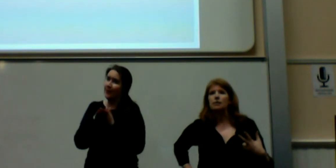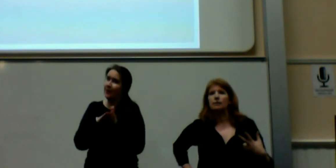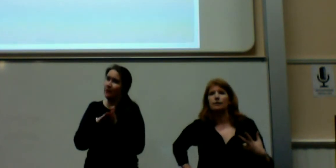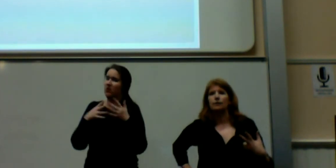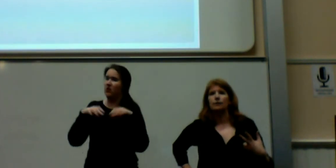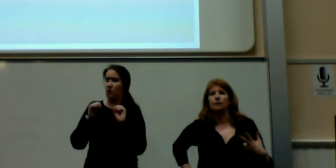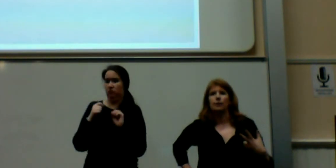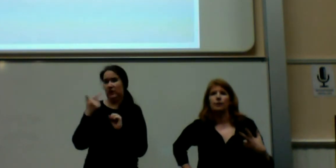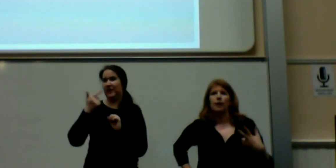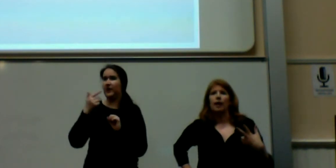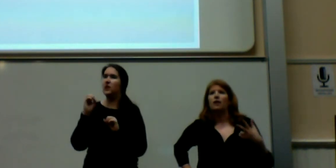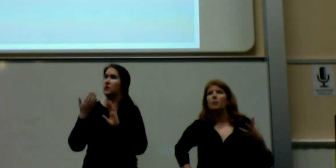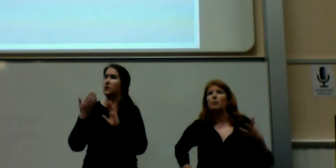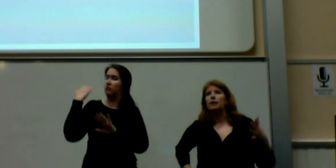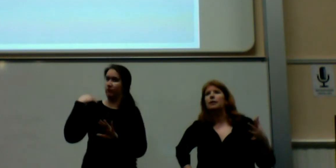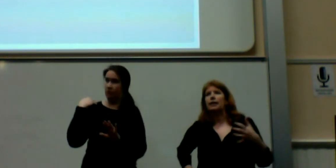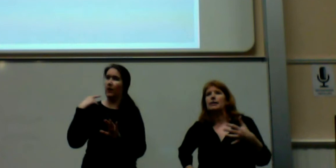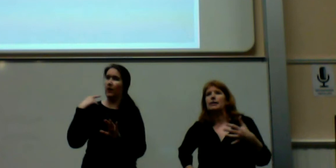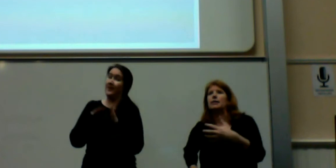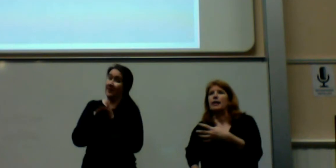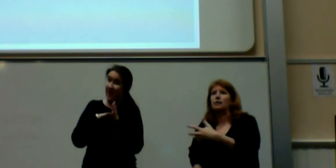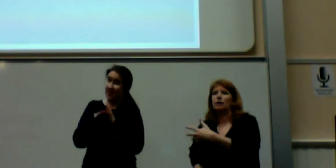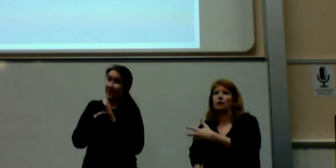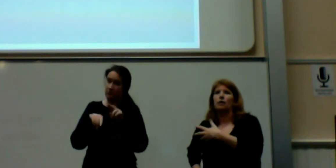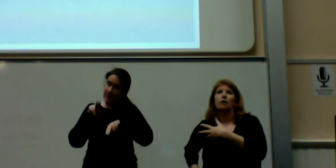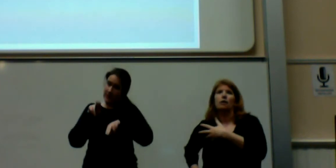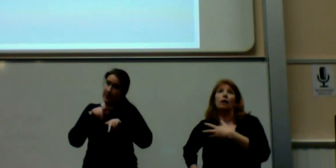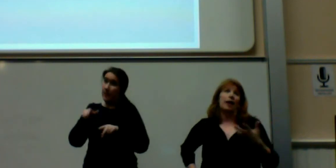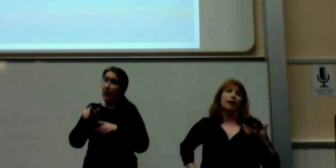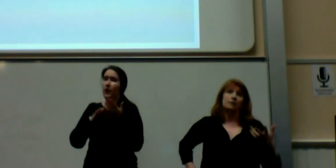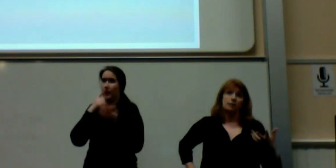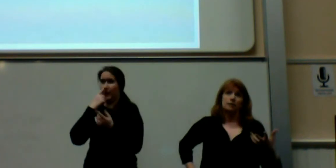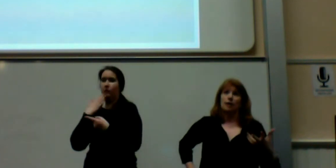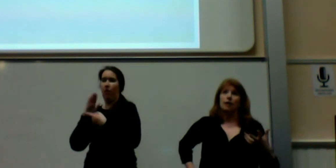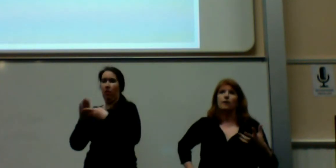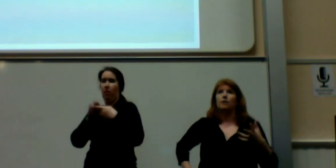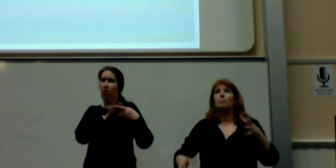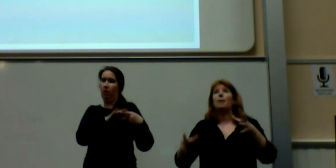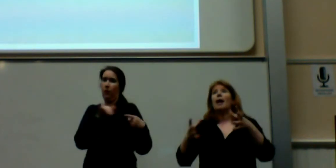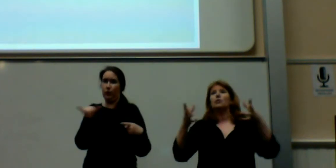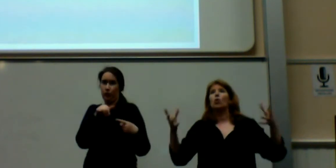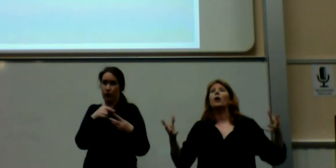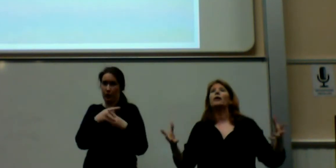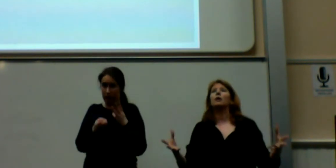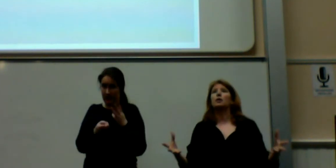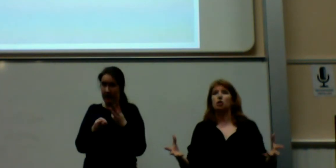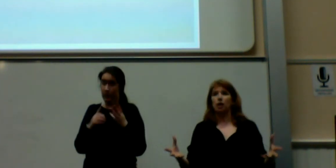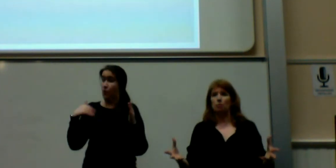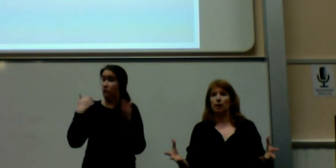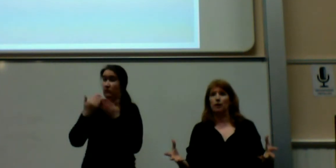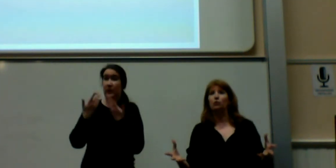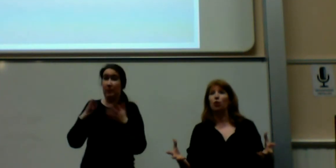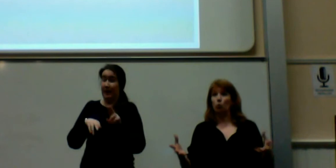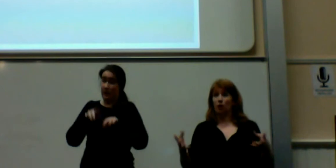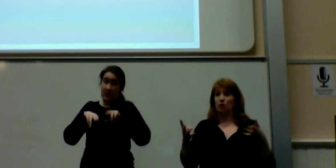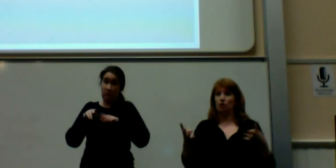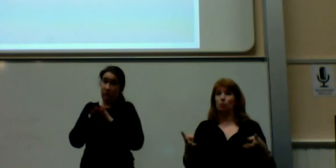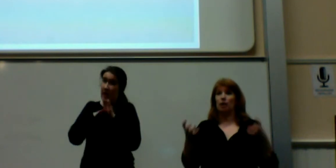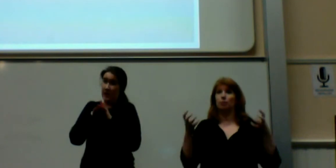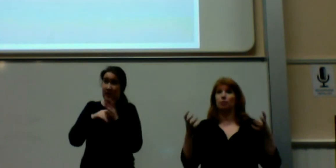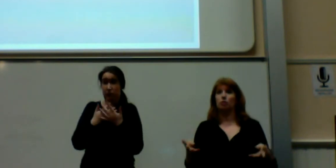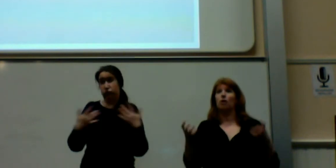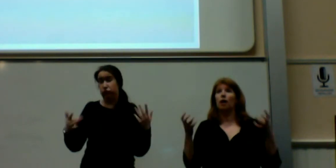1970s, and they've been collecting data on that since then, and they've amassed quite a large database from which